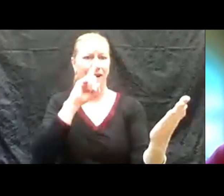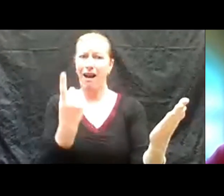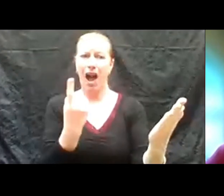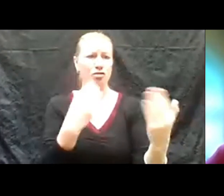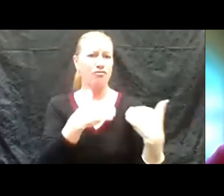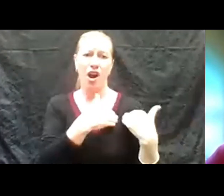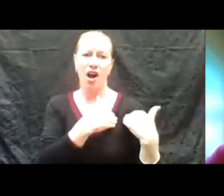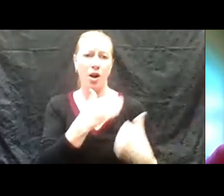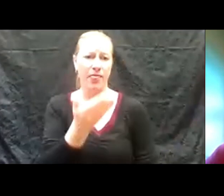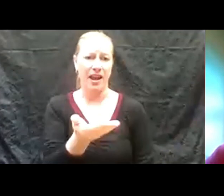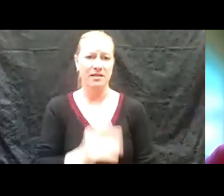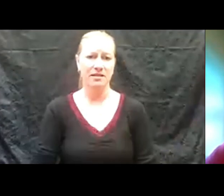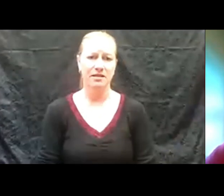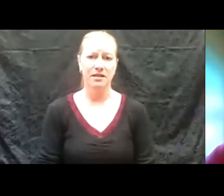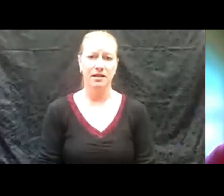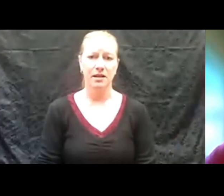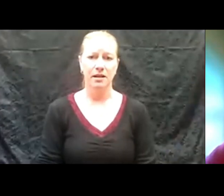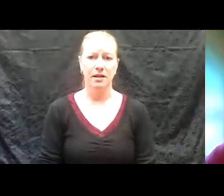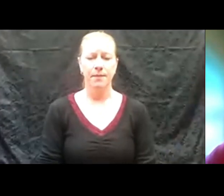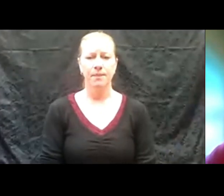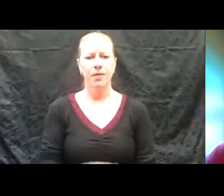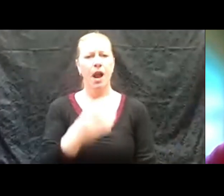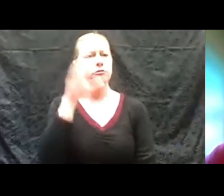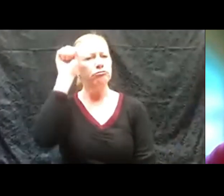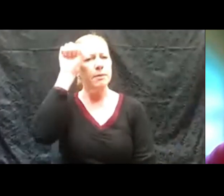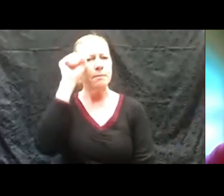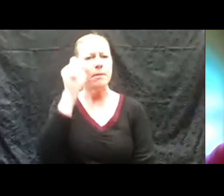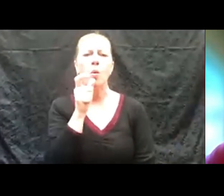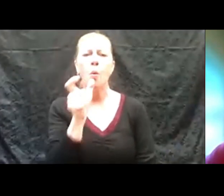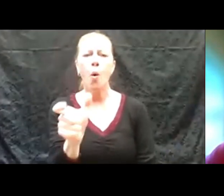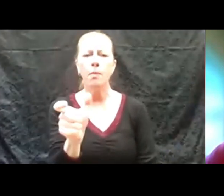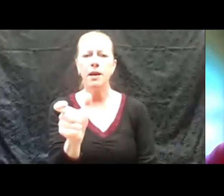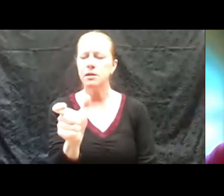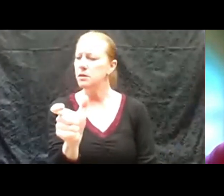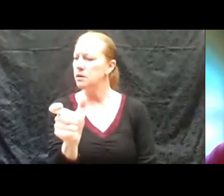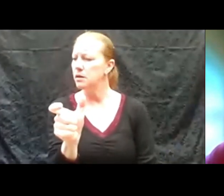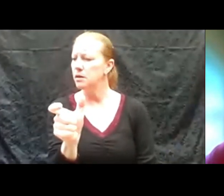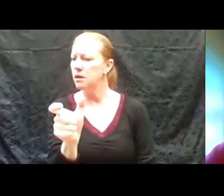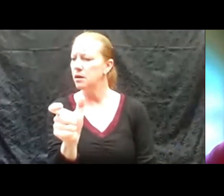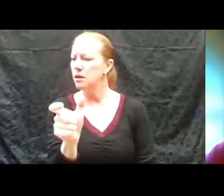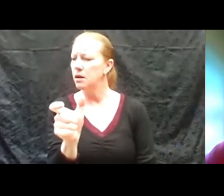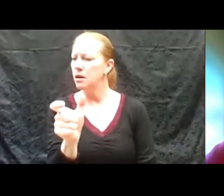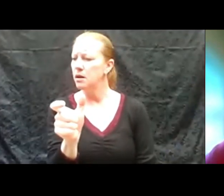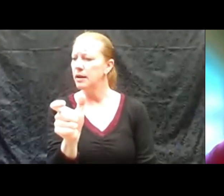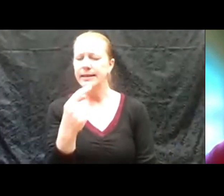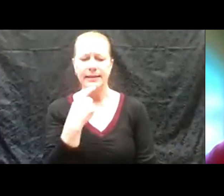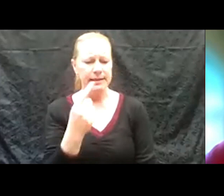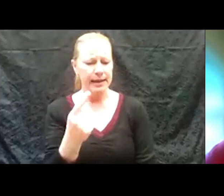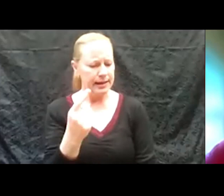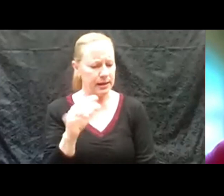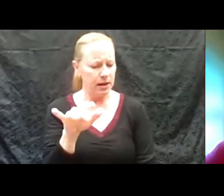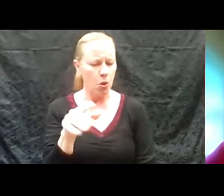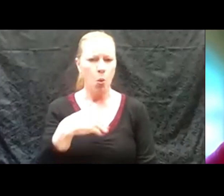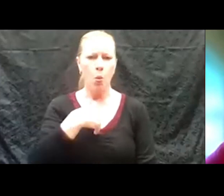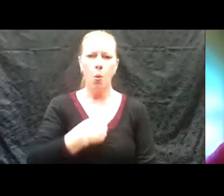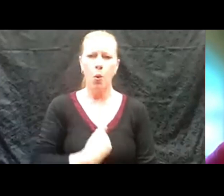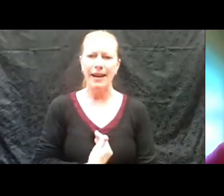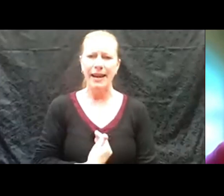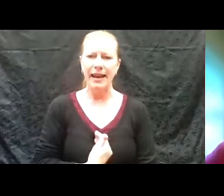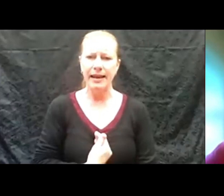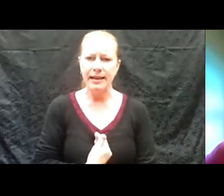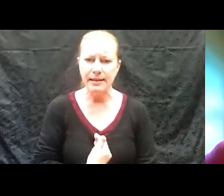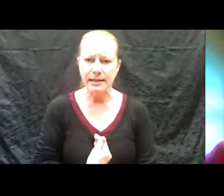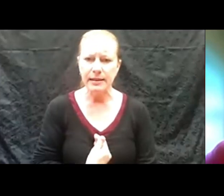that. And I remember one of the comments about I think was Dr. Hu saying that we need the government, to